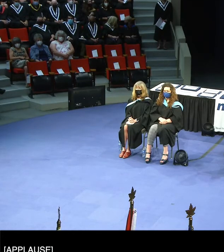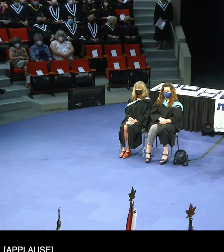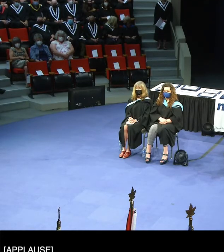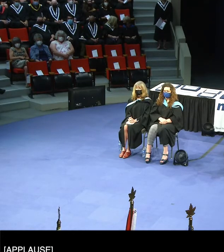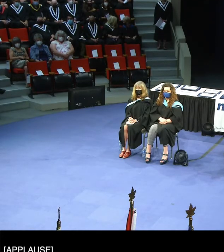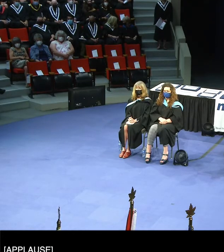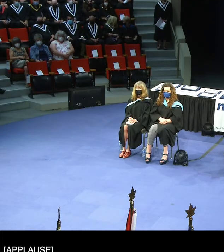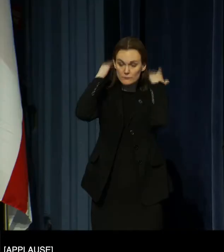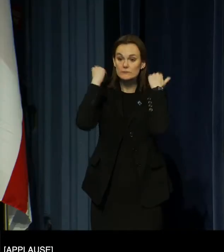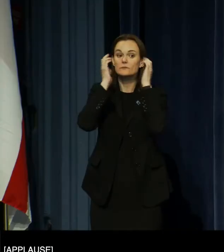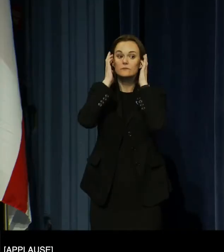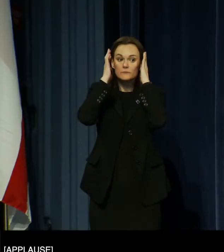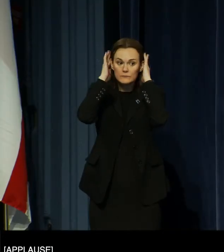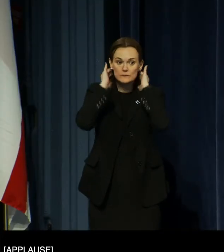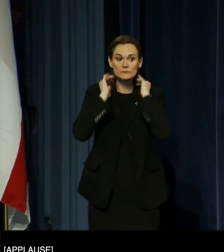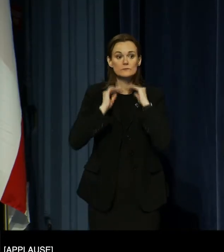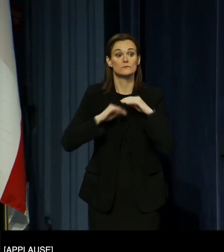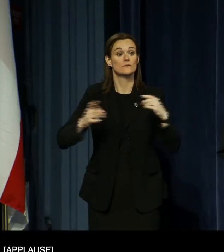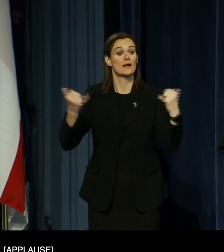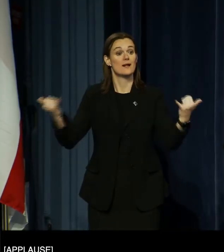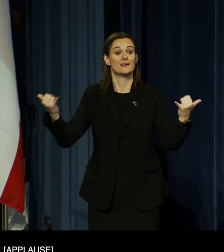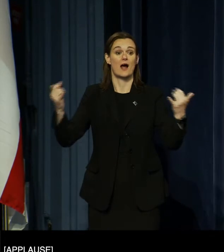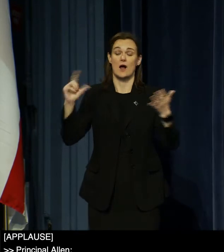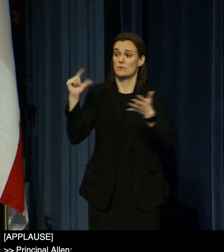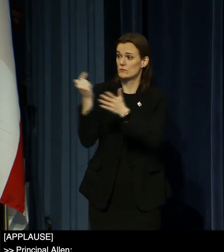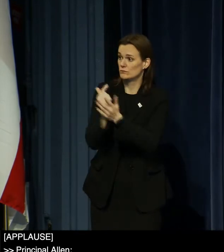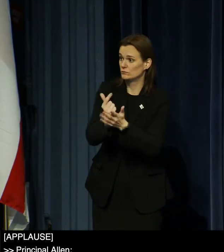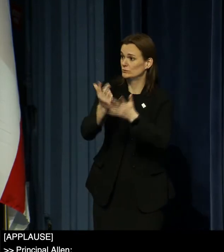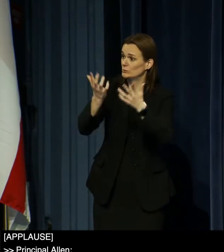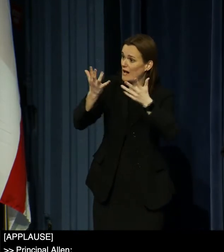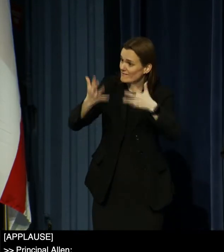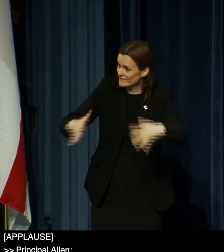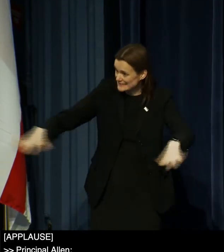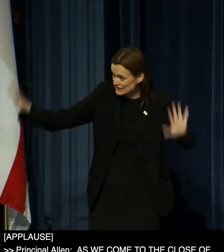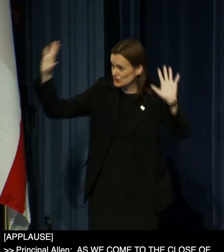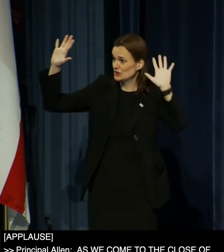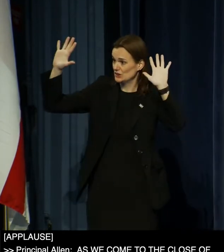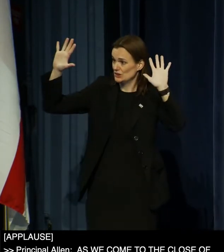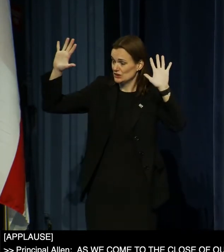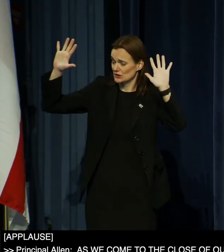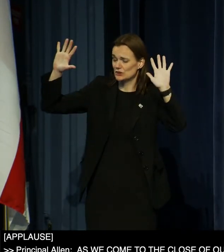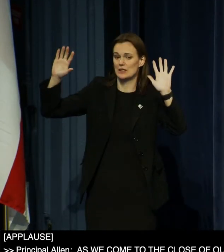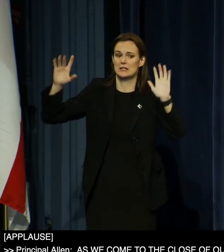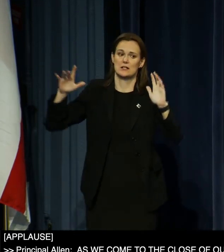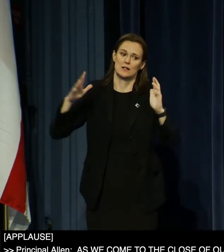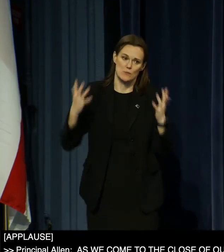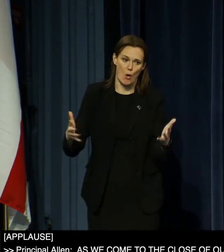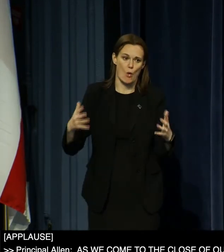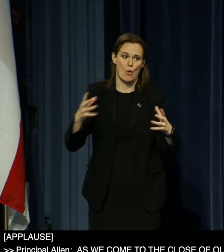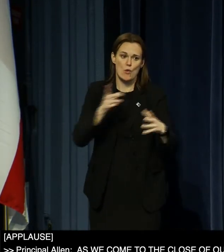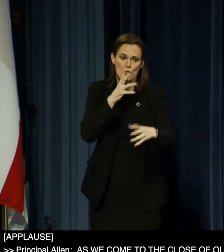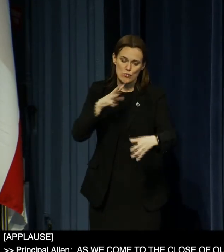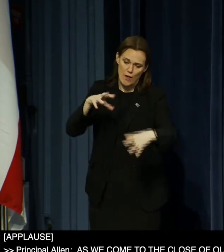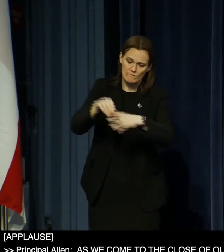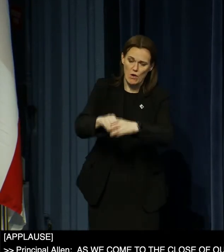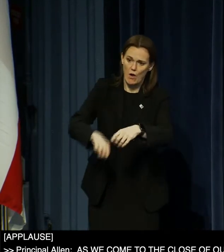Good afternoon, everyone. My name is Gordy McNeil, Academic Chair for the School of Technology and Environment, as well as the School of Trades and